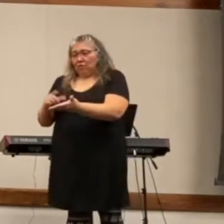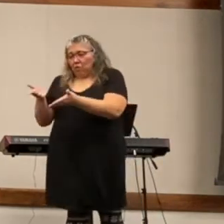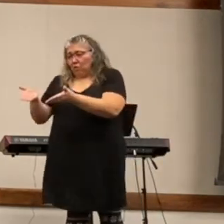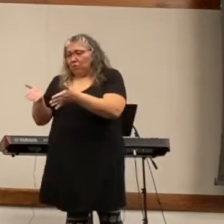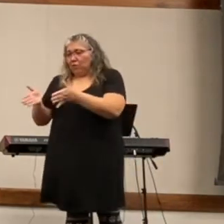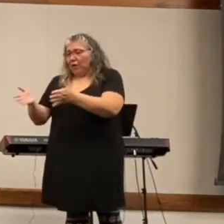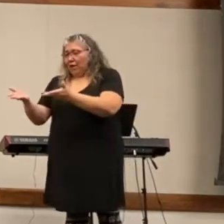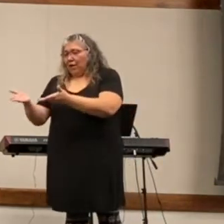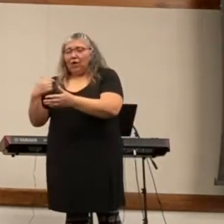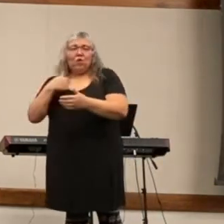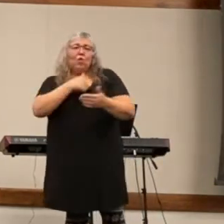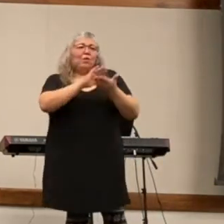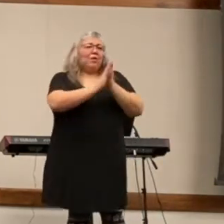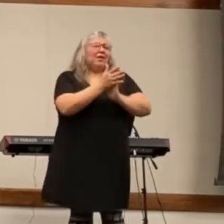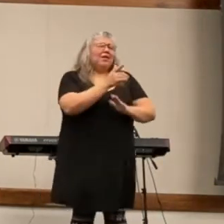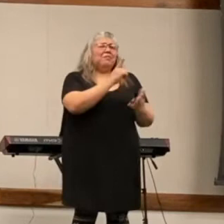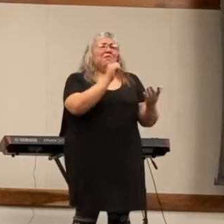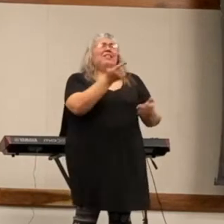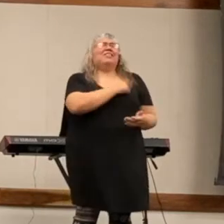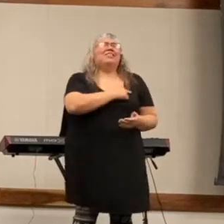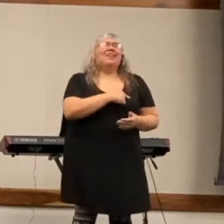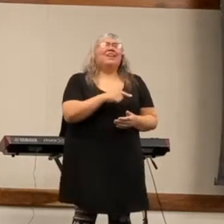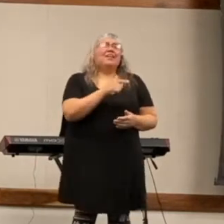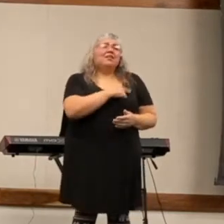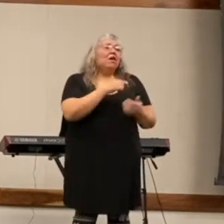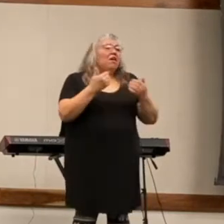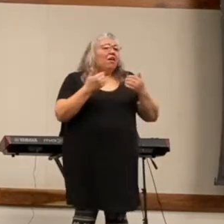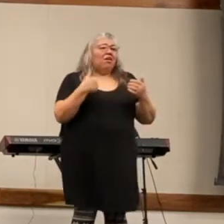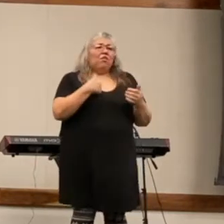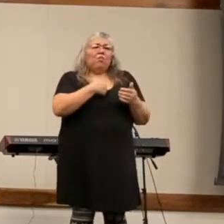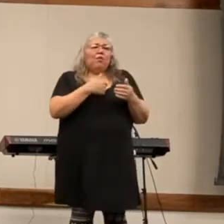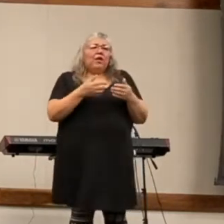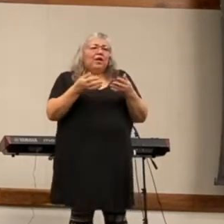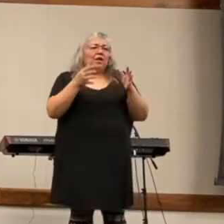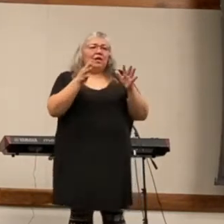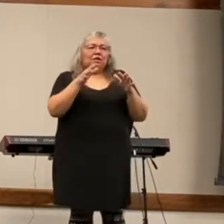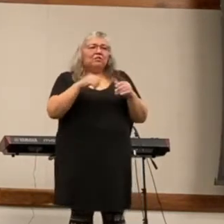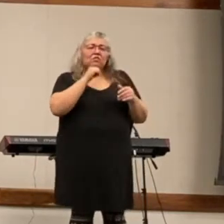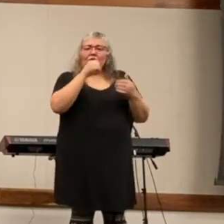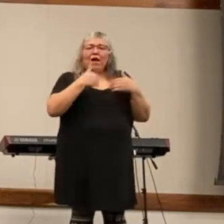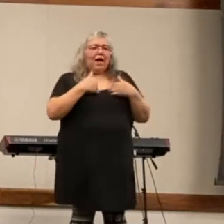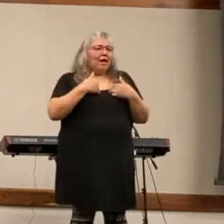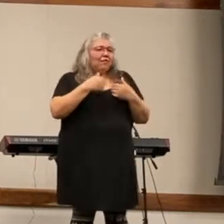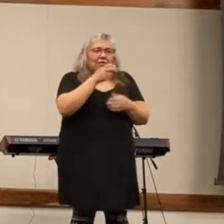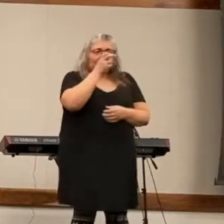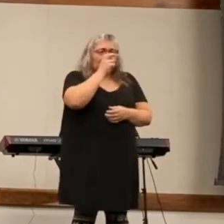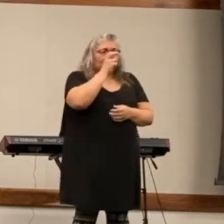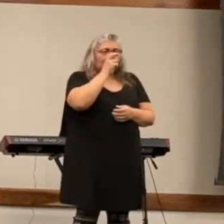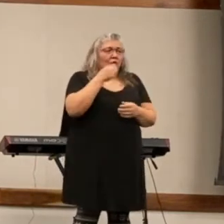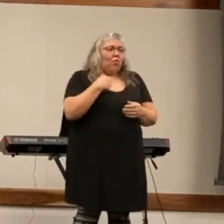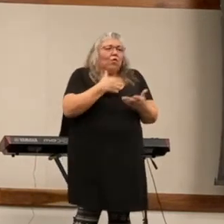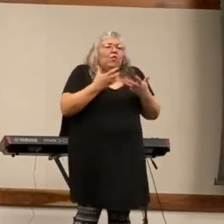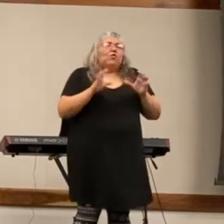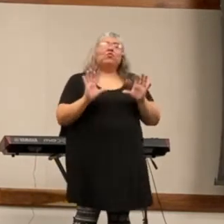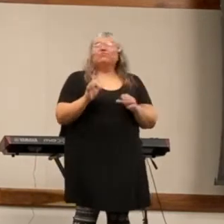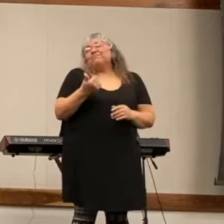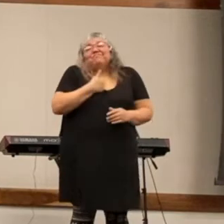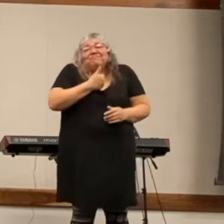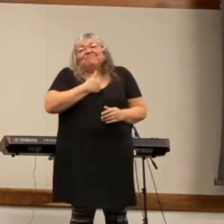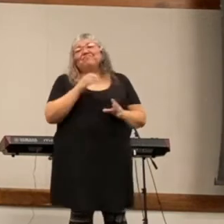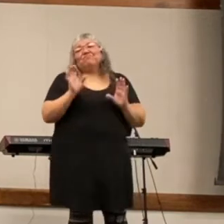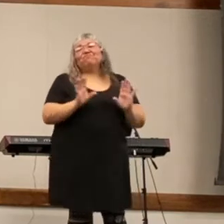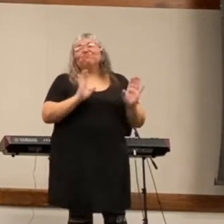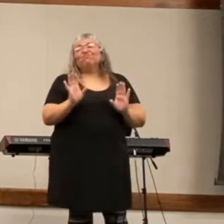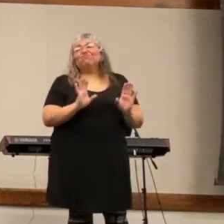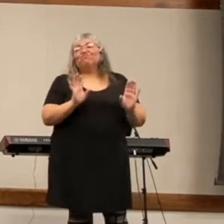because we have become lazy or we have lost our discipline. We just want to do our own thing.